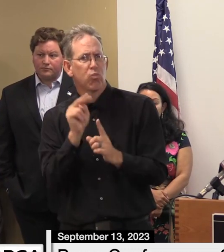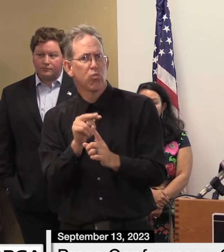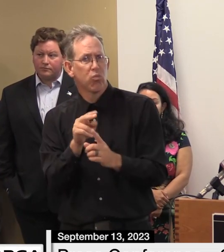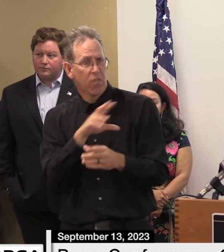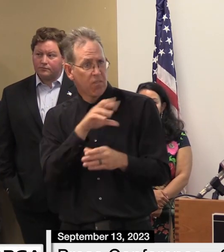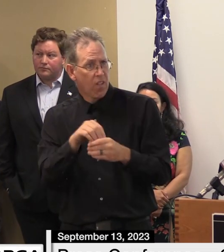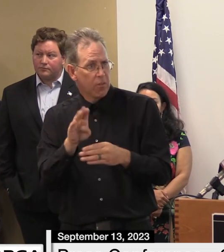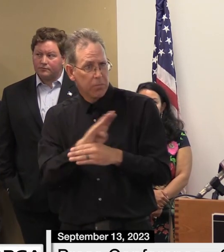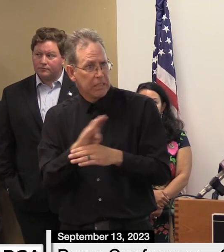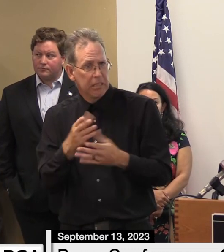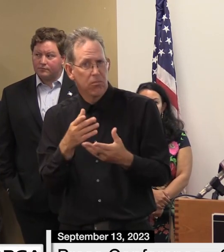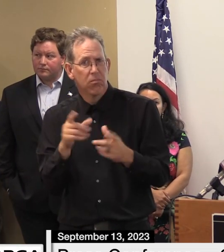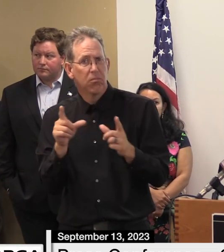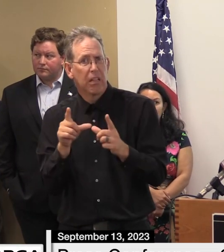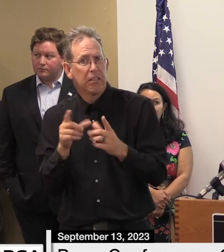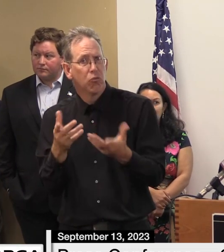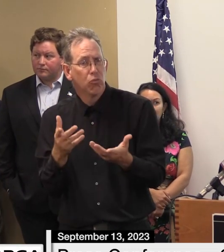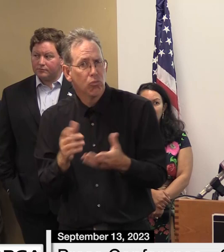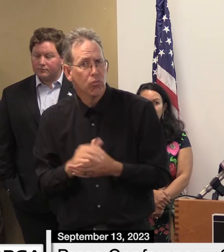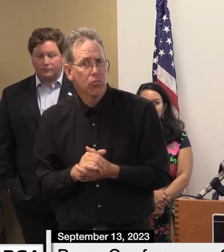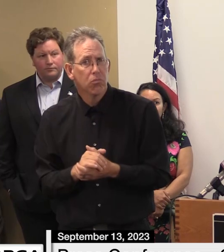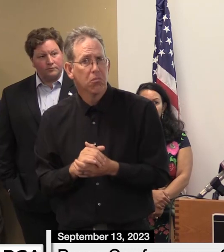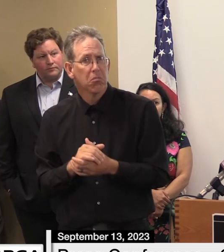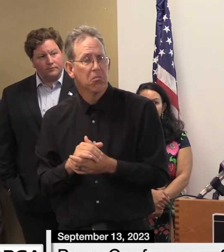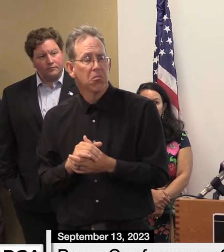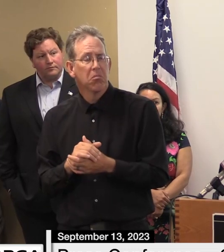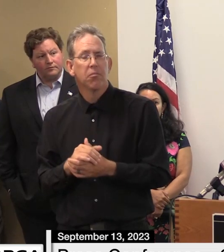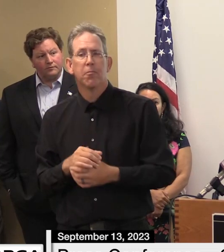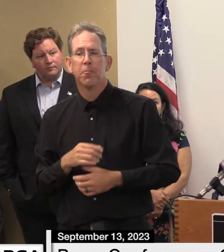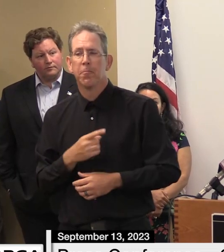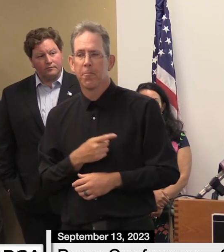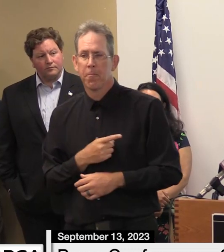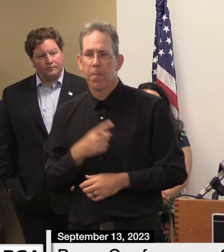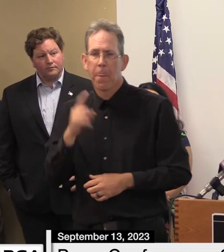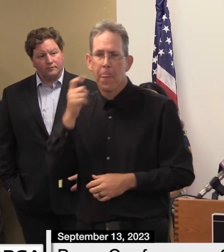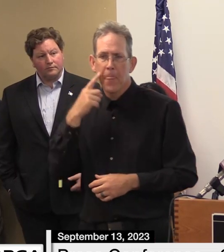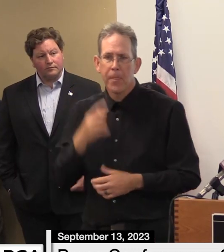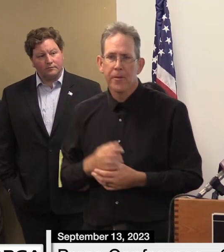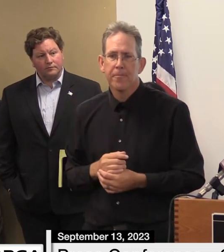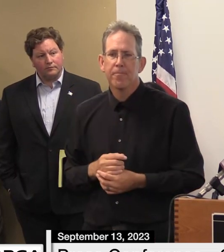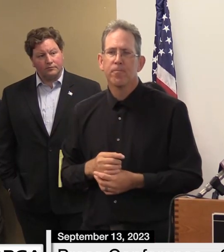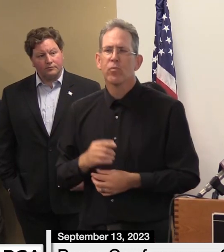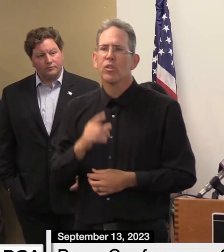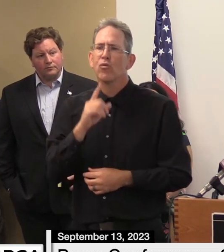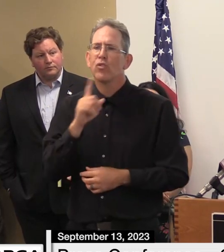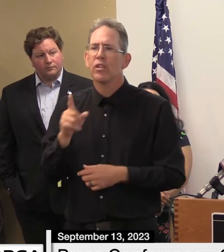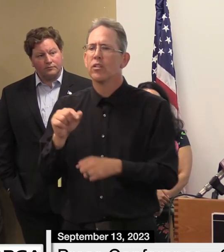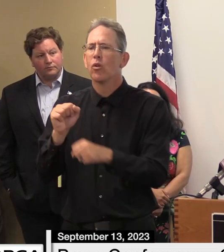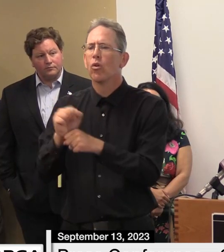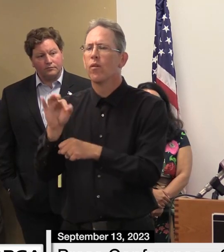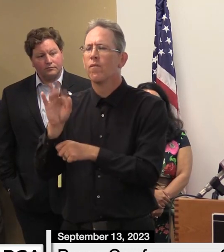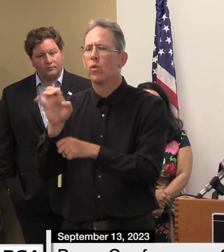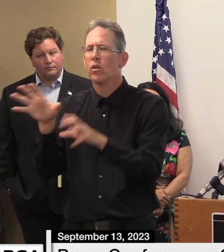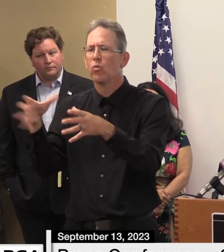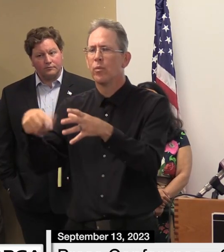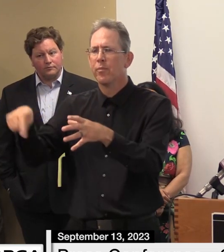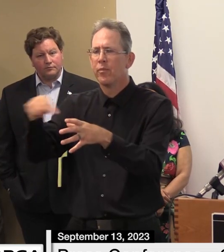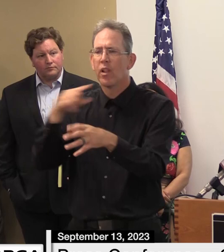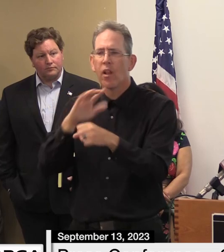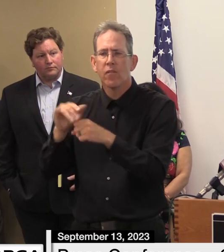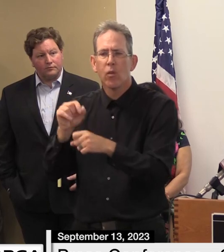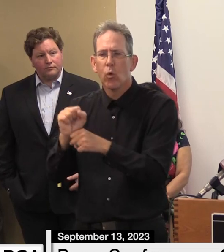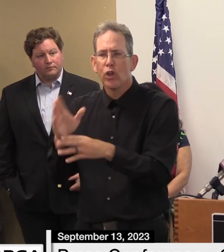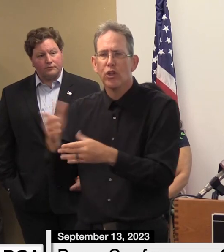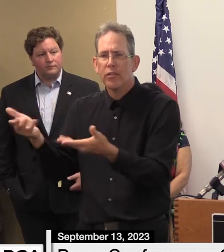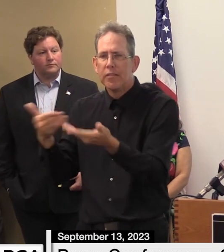Is anything to that? I think it's more just those workforce challenges that we face